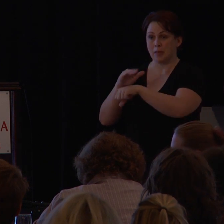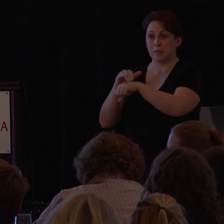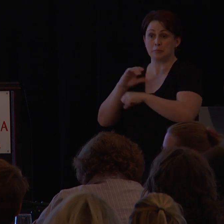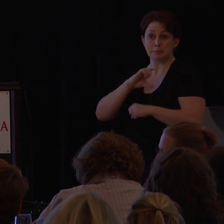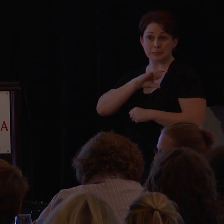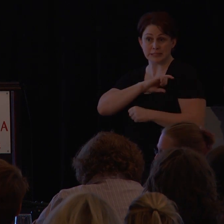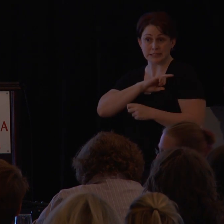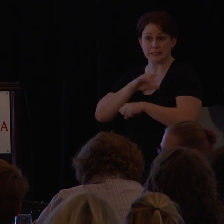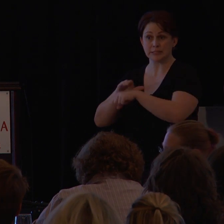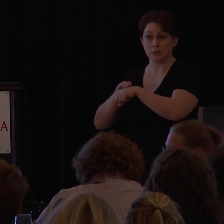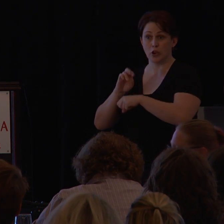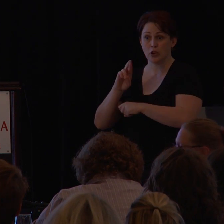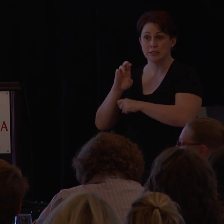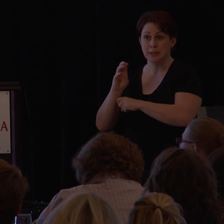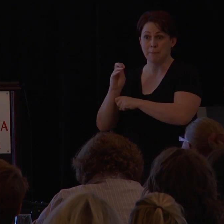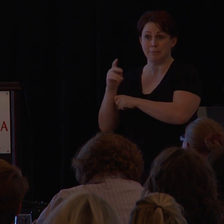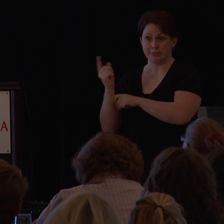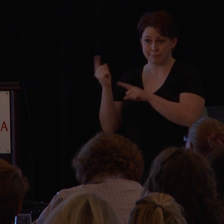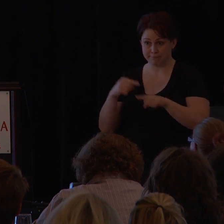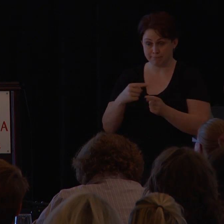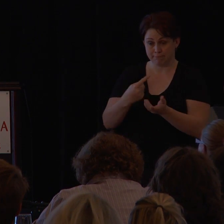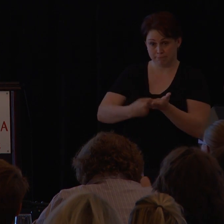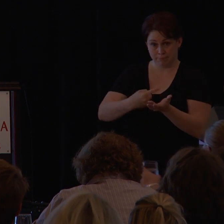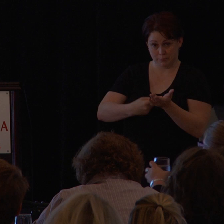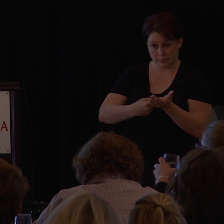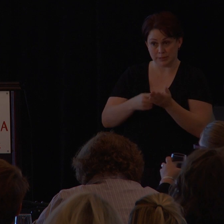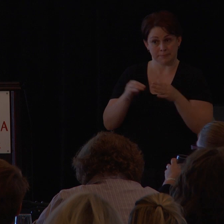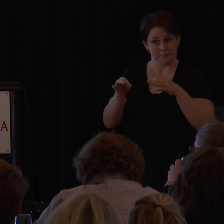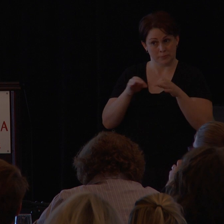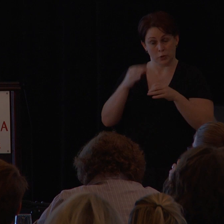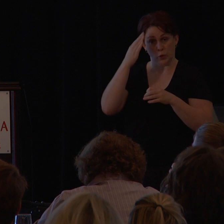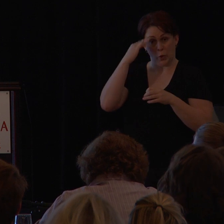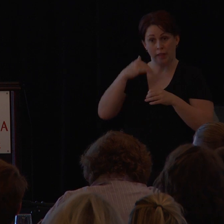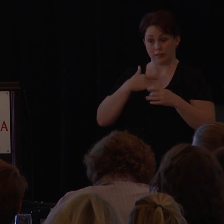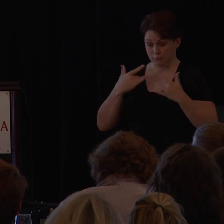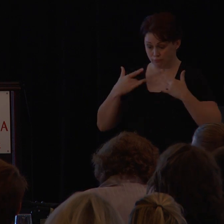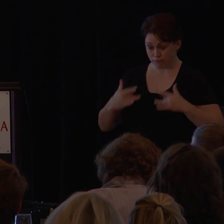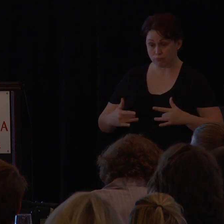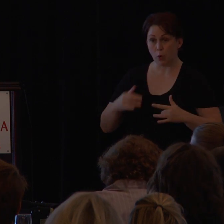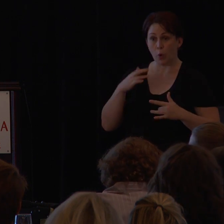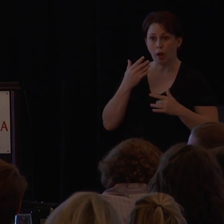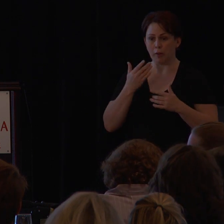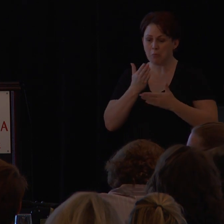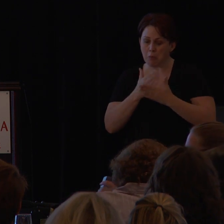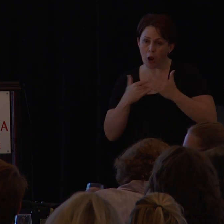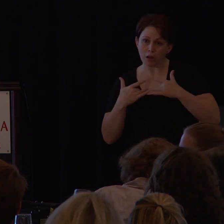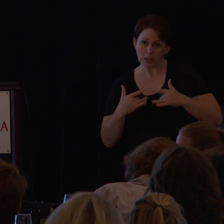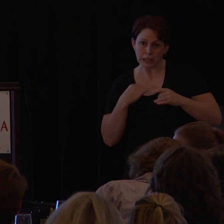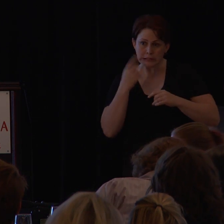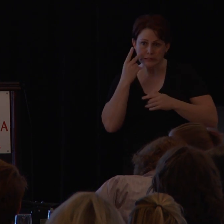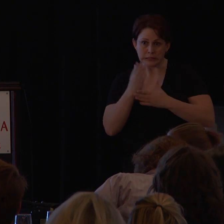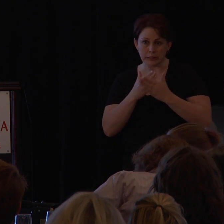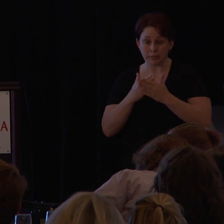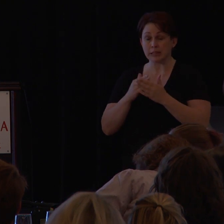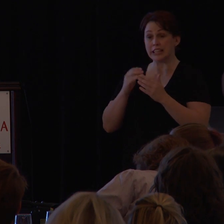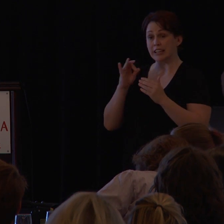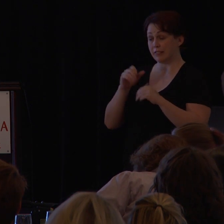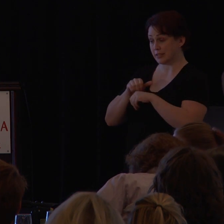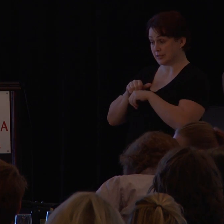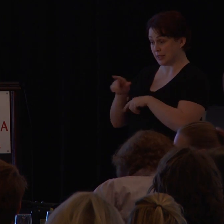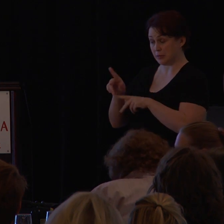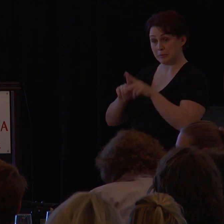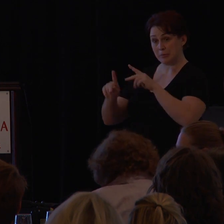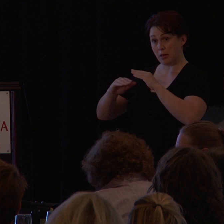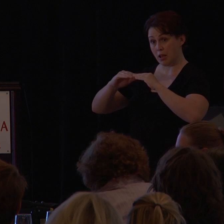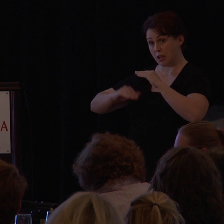RCMP to talk to students about the fact that sending nude or semi-nude pictures of people below the age of majority